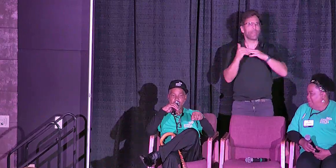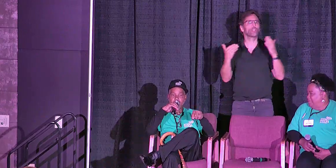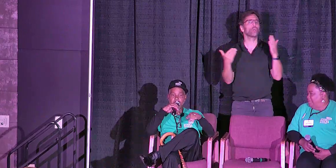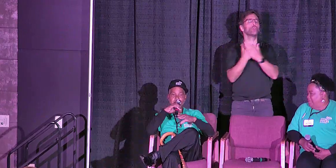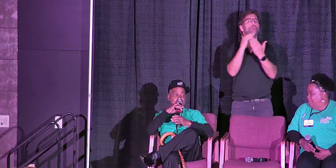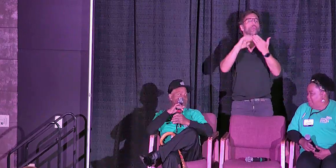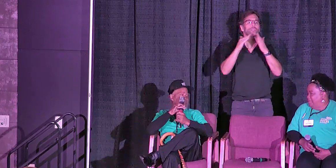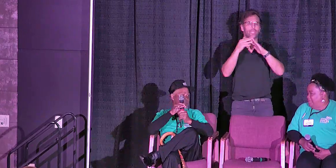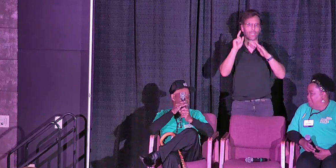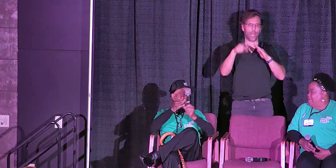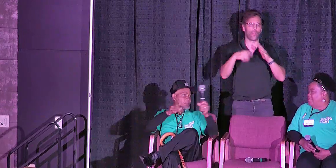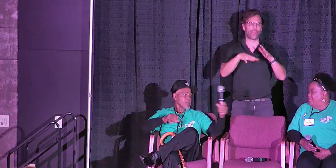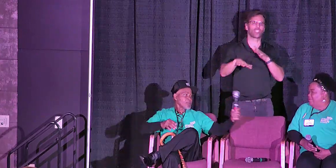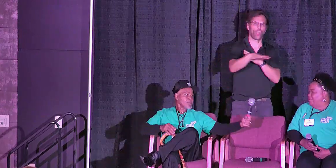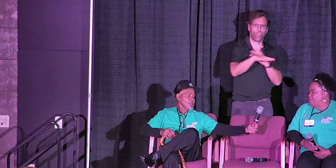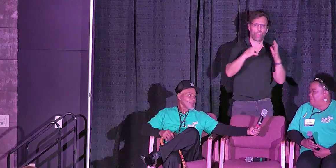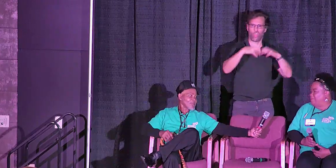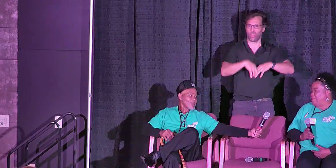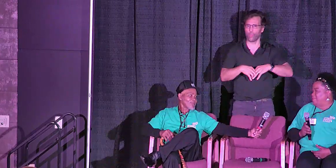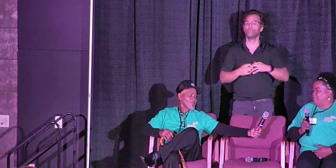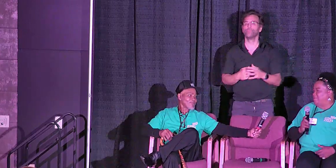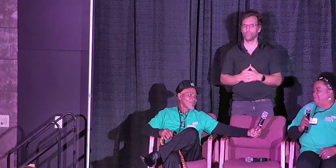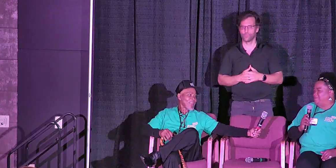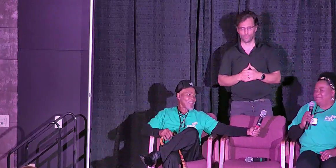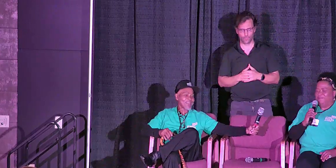this run-in.